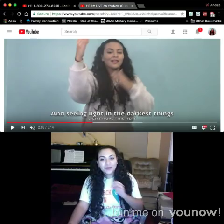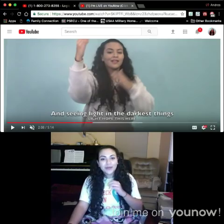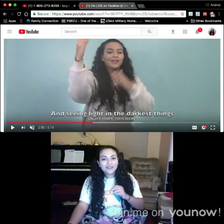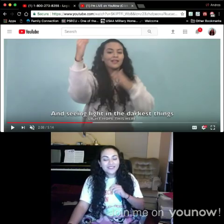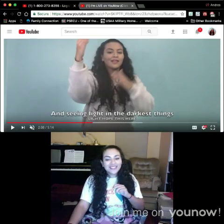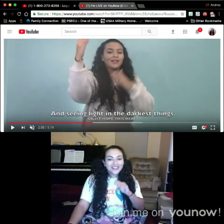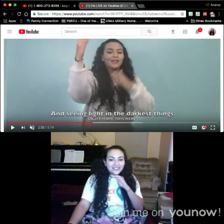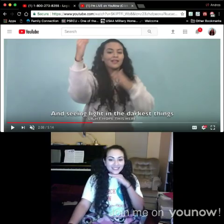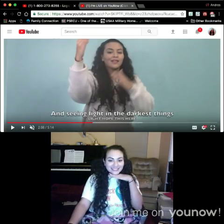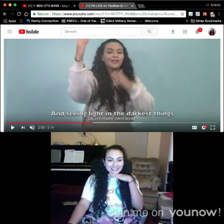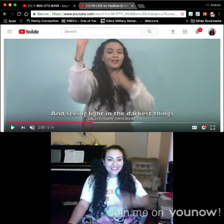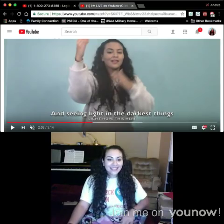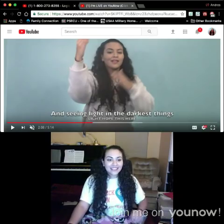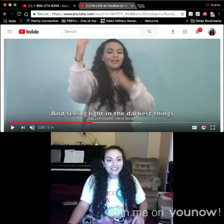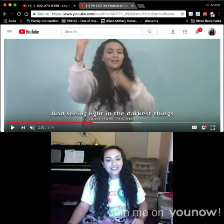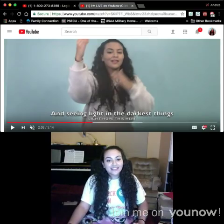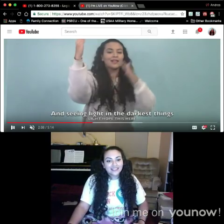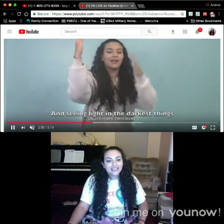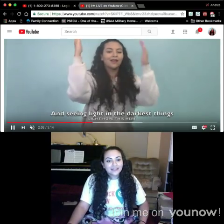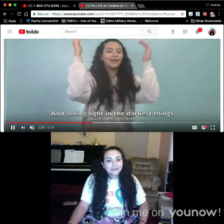Ooh, I'm 15 in girls. This is exciting.